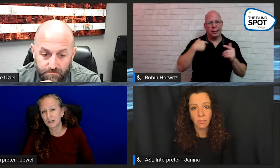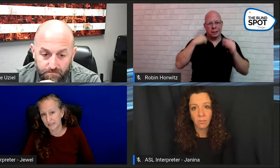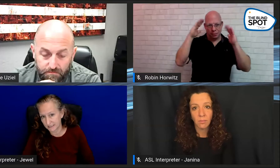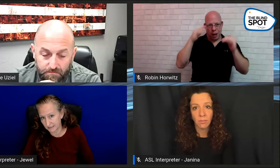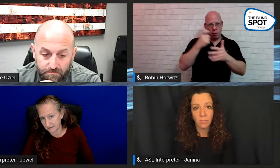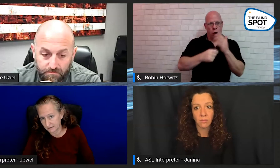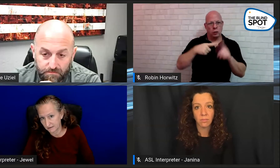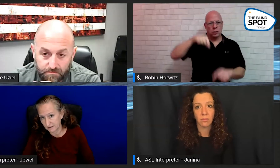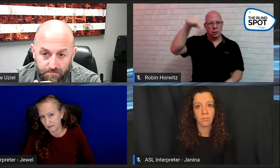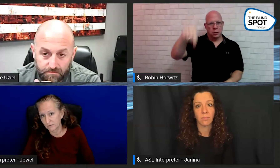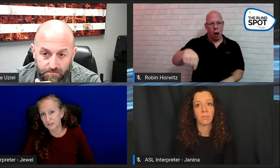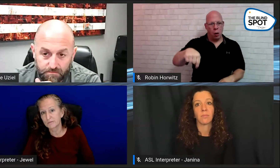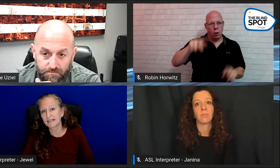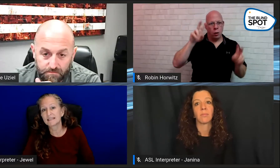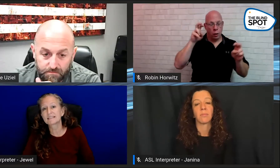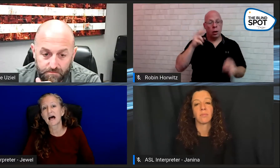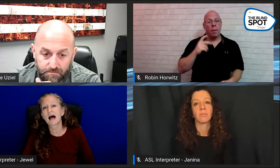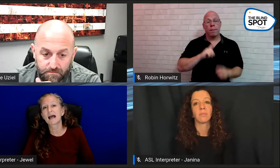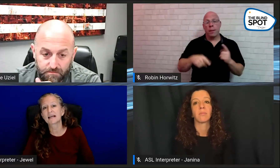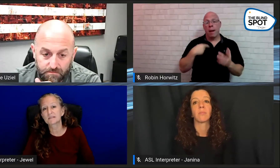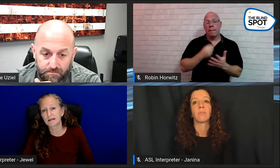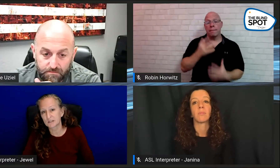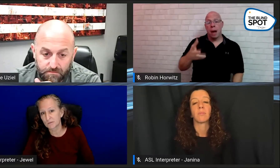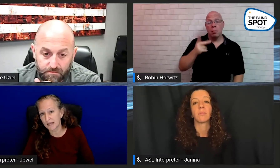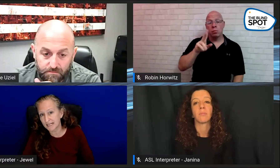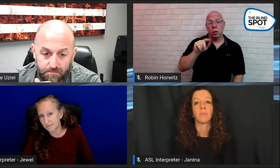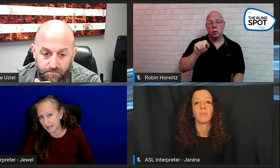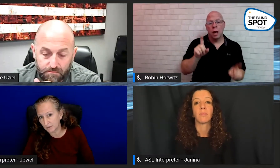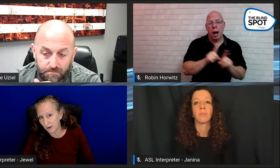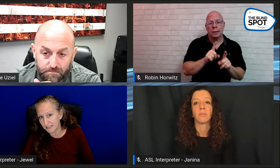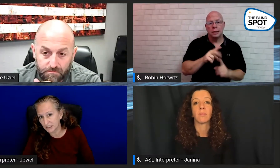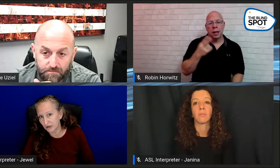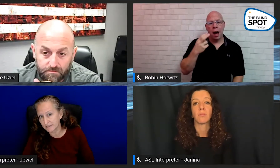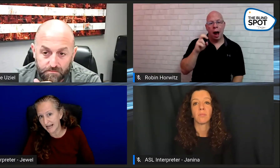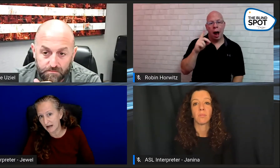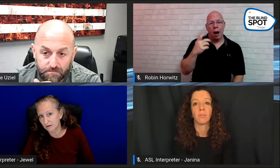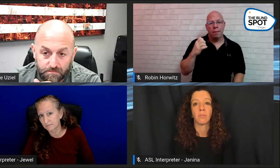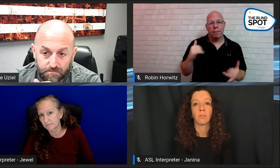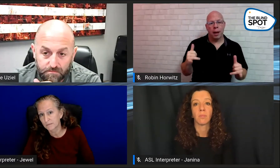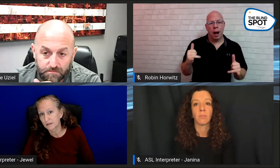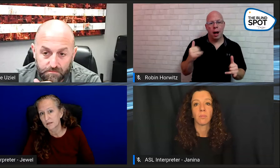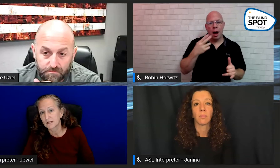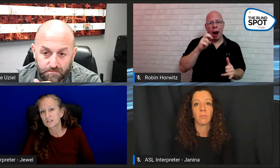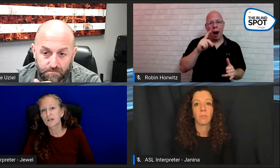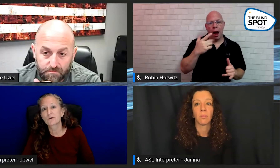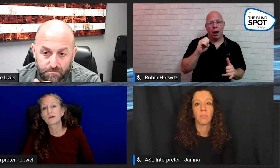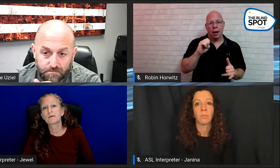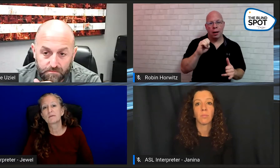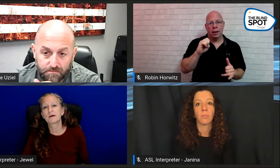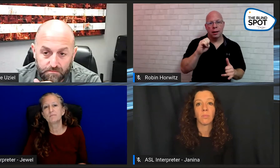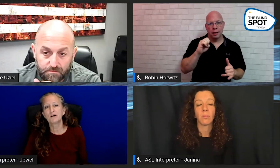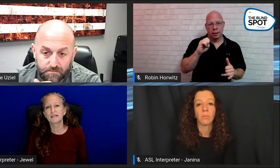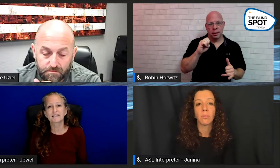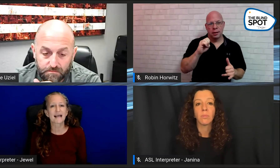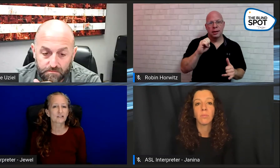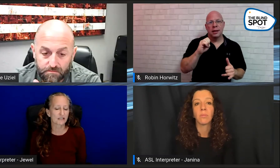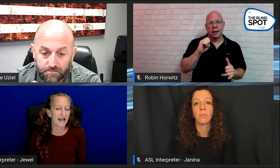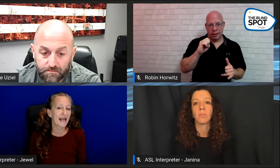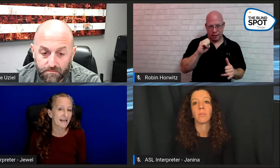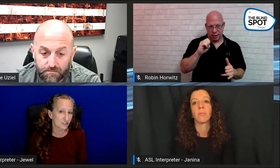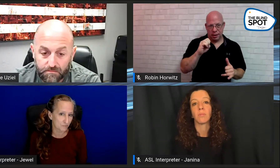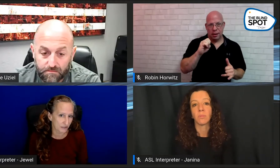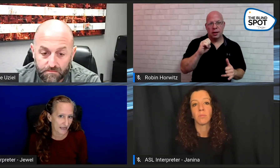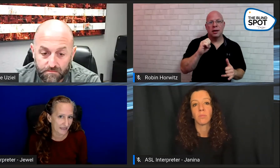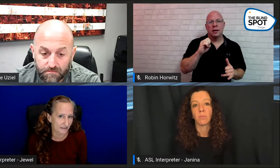a put, which means I expect the price to go down. So the put is actually